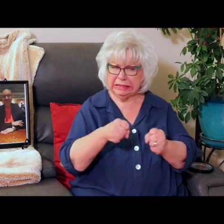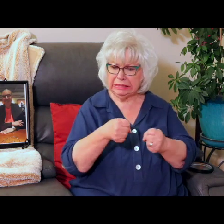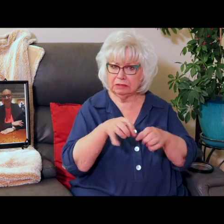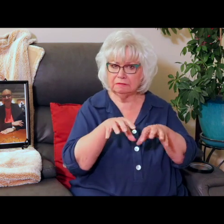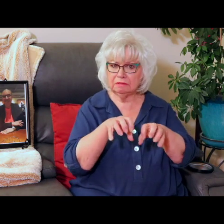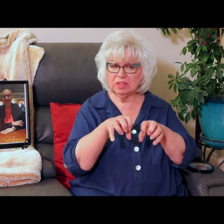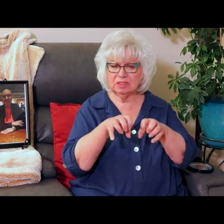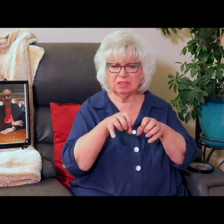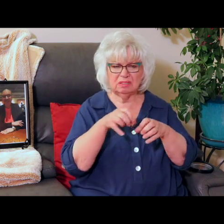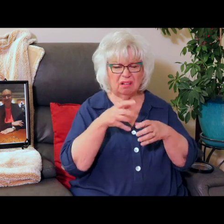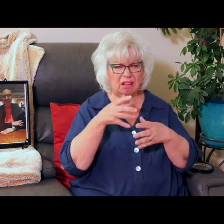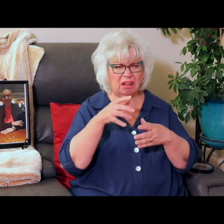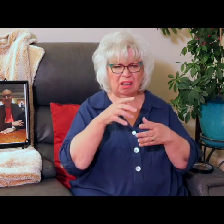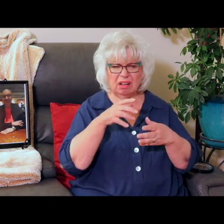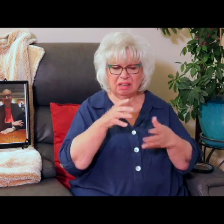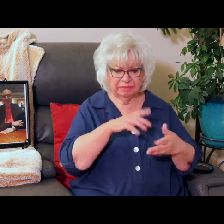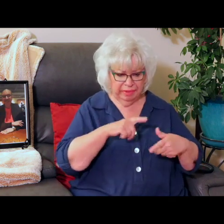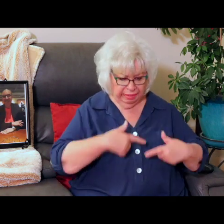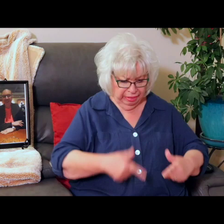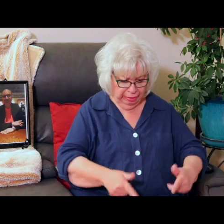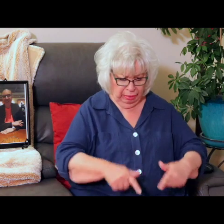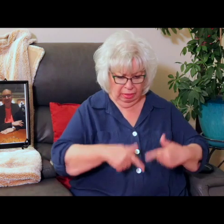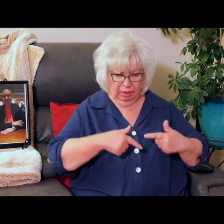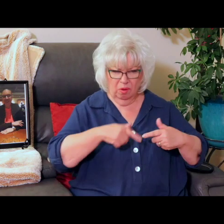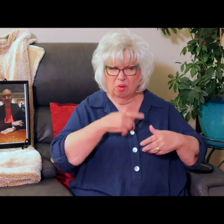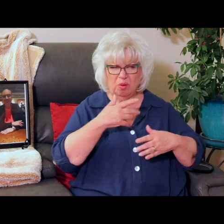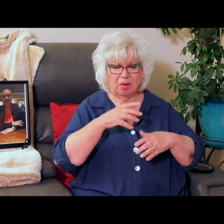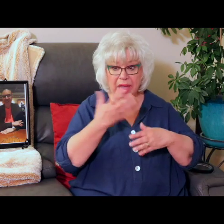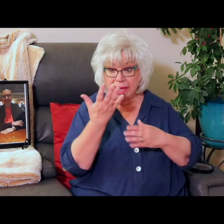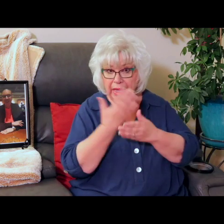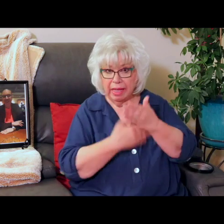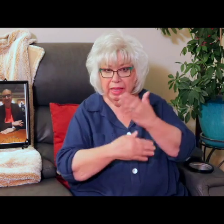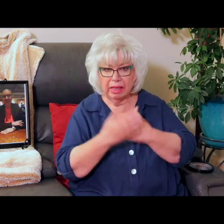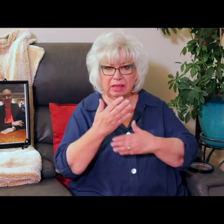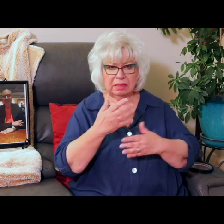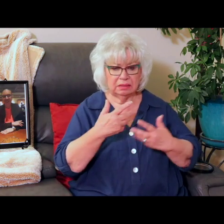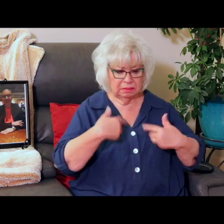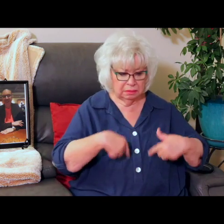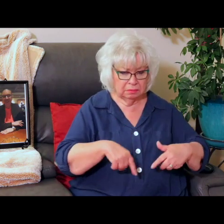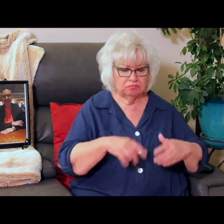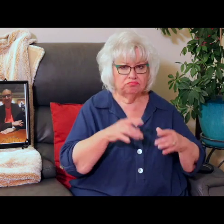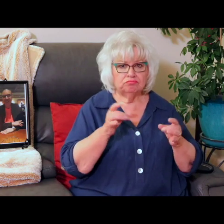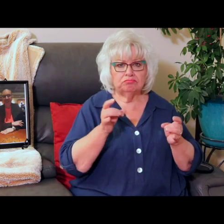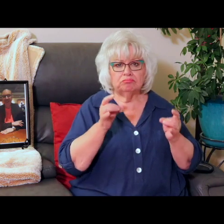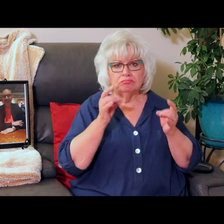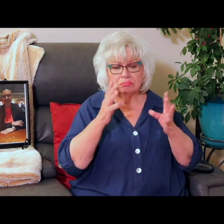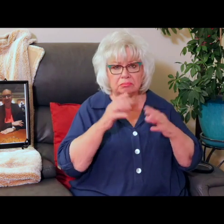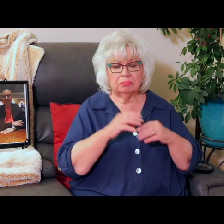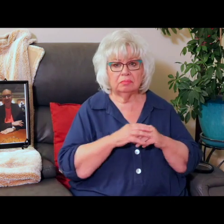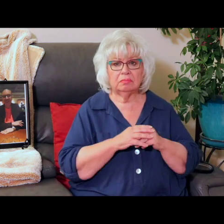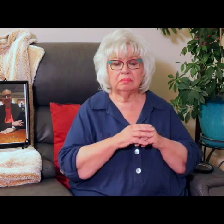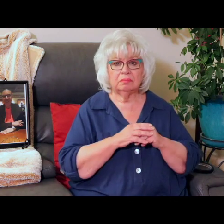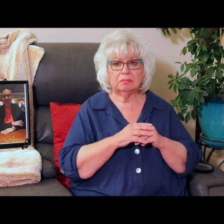you're cold outside, but really hot inside, and it can affect your hands, your whole